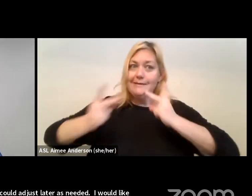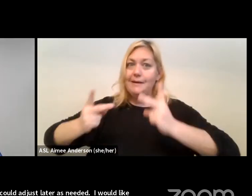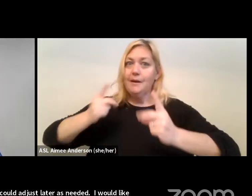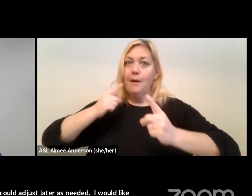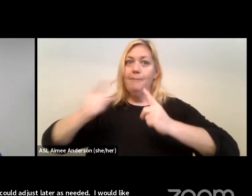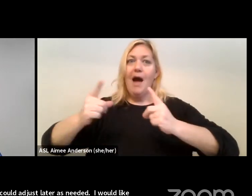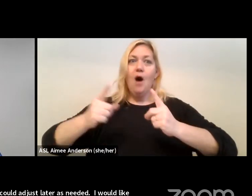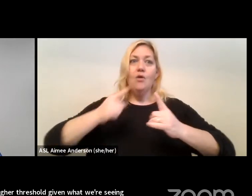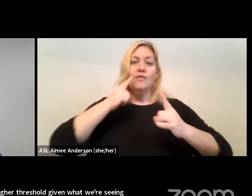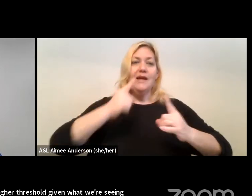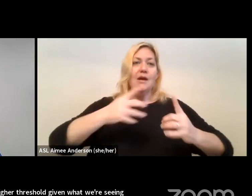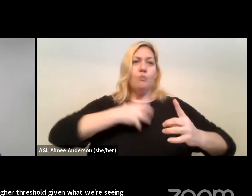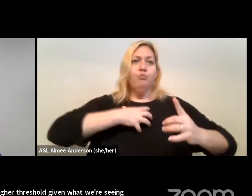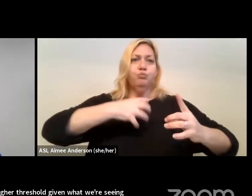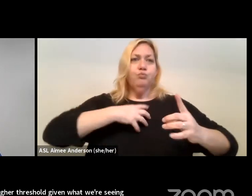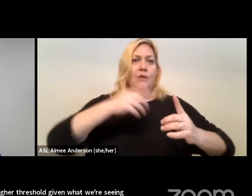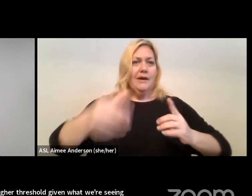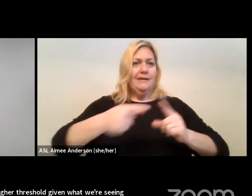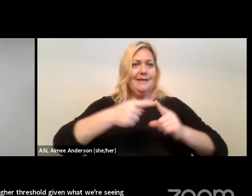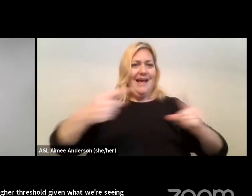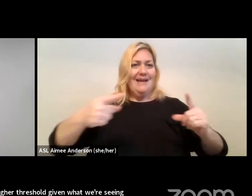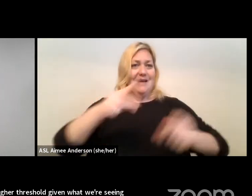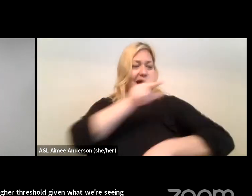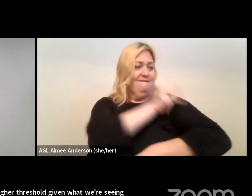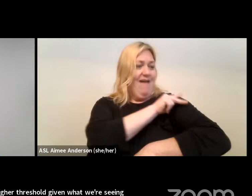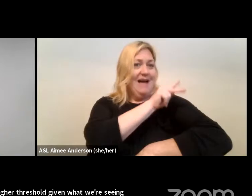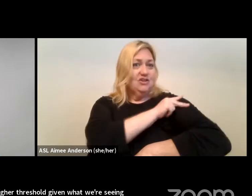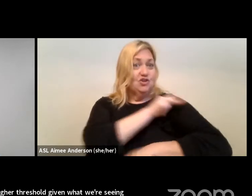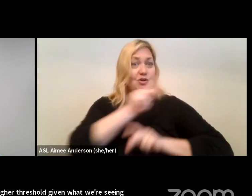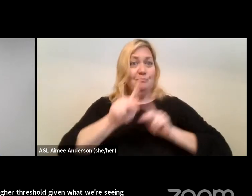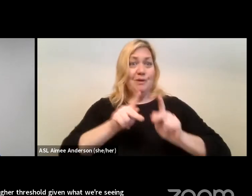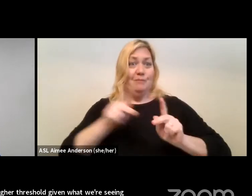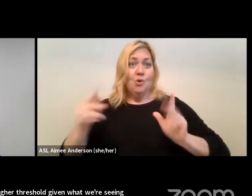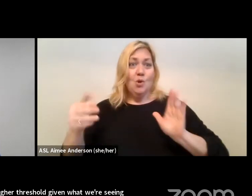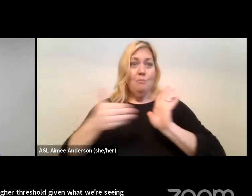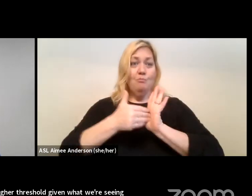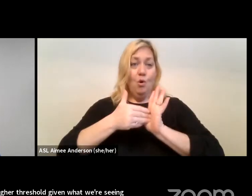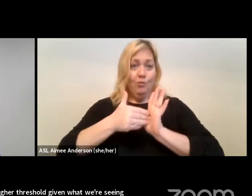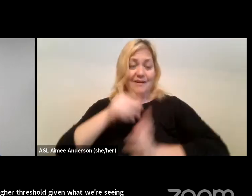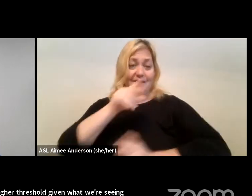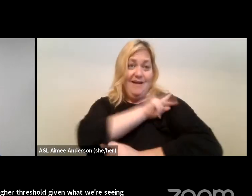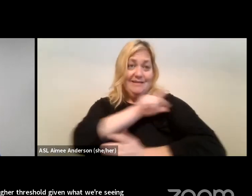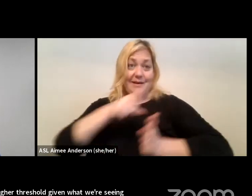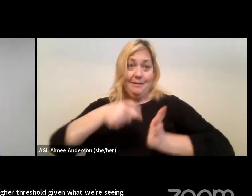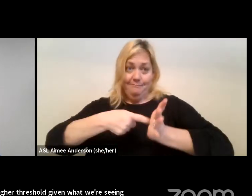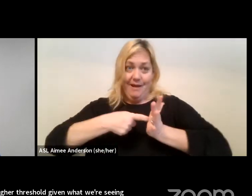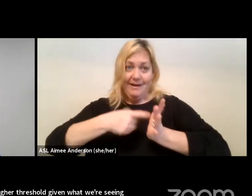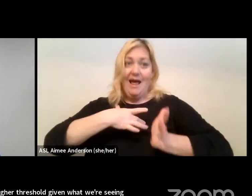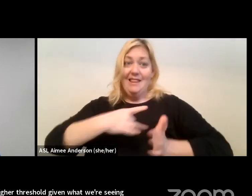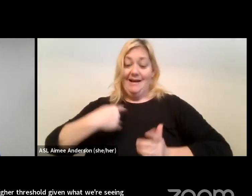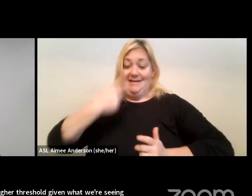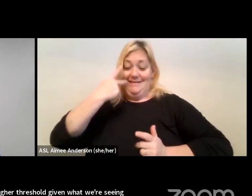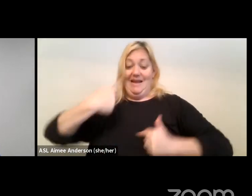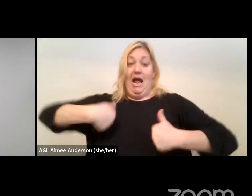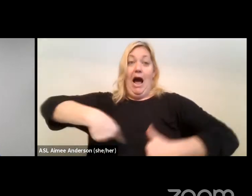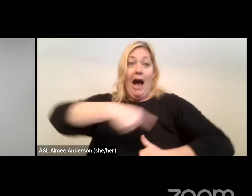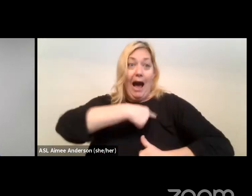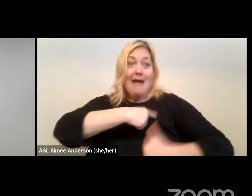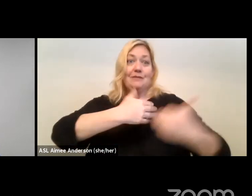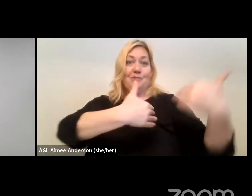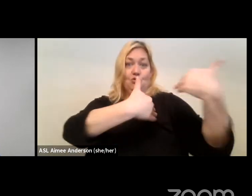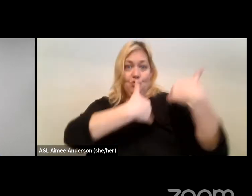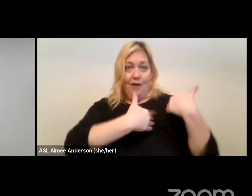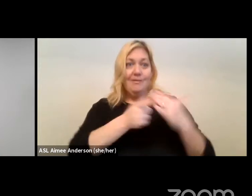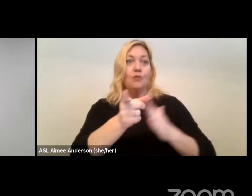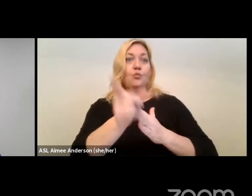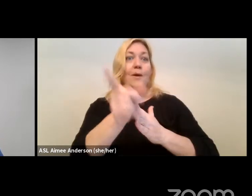outcry against anti-vaxxers and people opposing vaccine mandates. I would like us to see us hold ourselves to That is some 1 higher